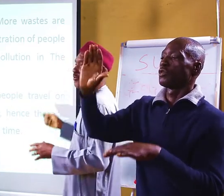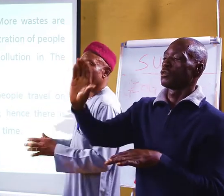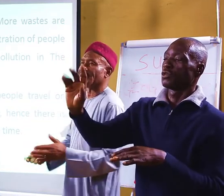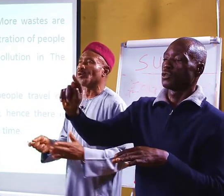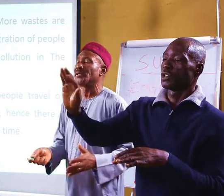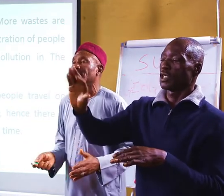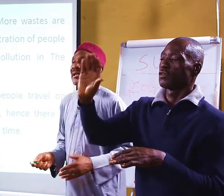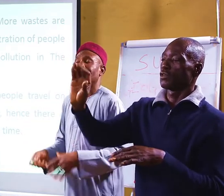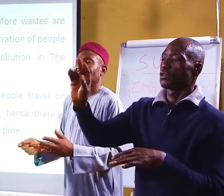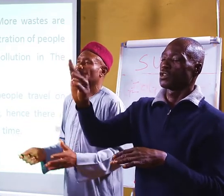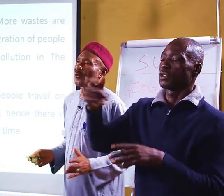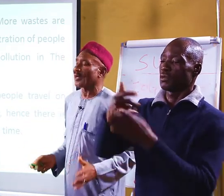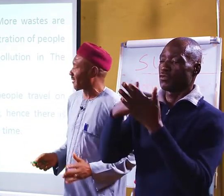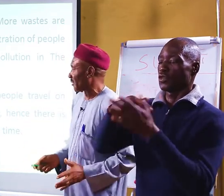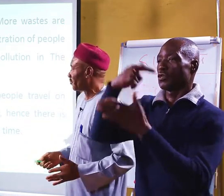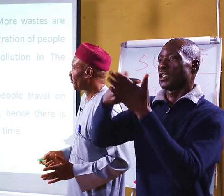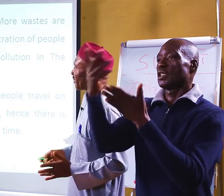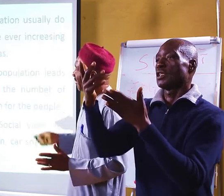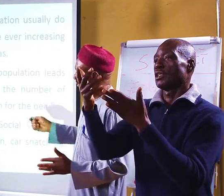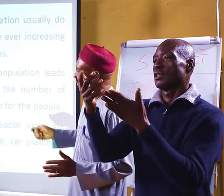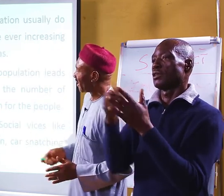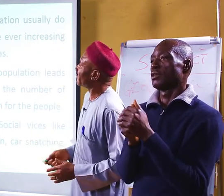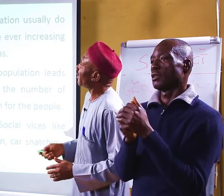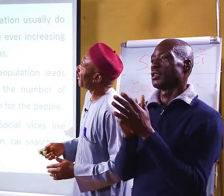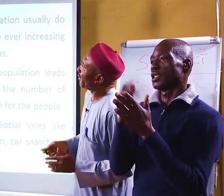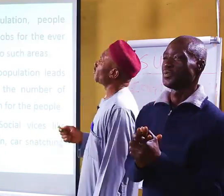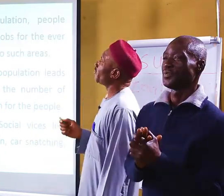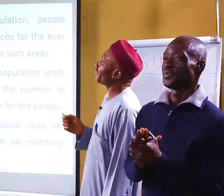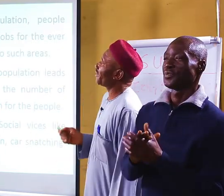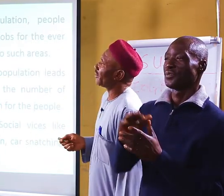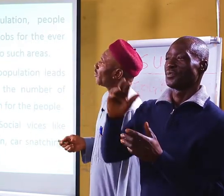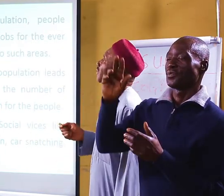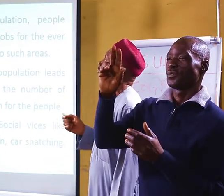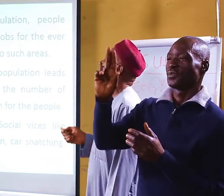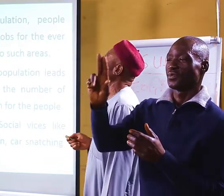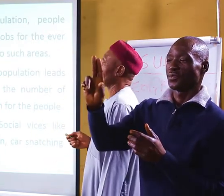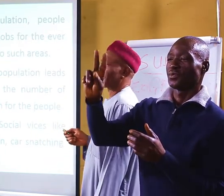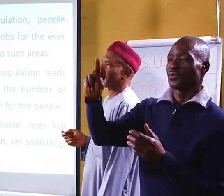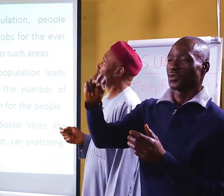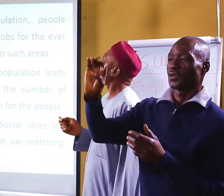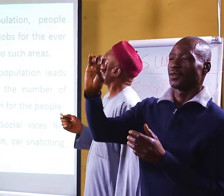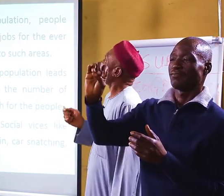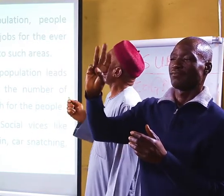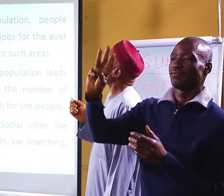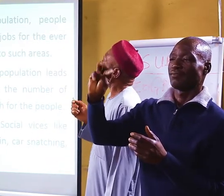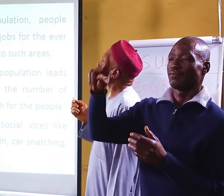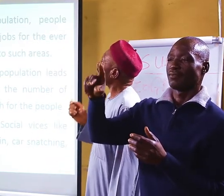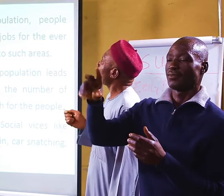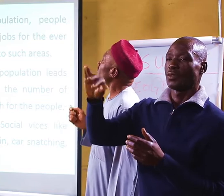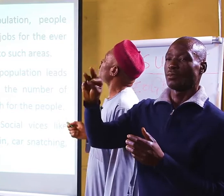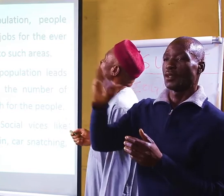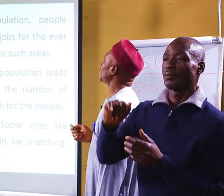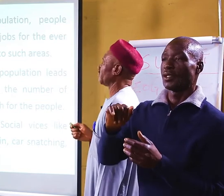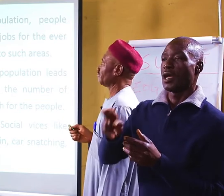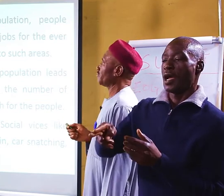gets to where he's going, it takes a longer time. That is that. Number 3, unemployment.